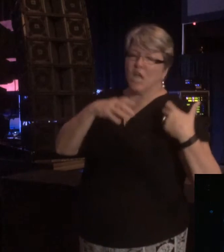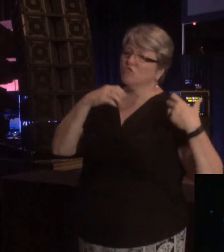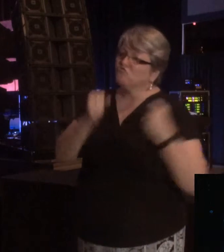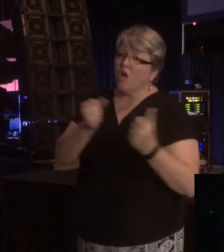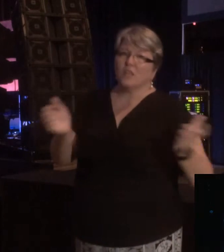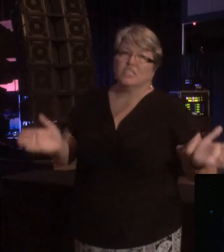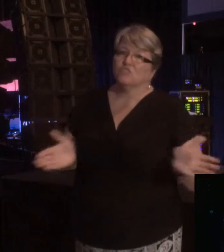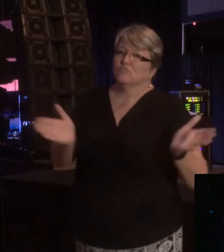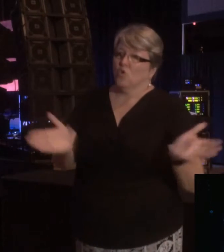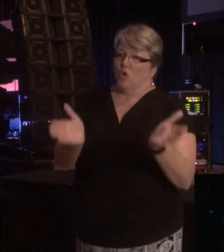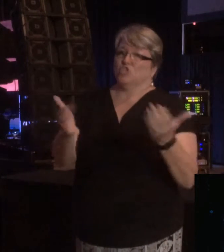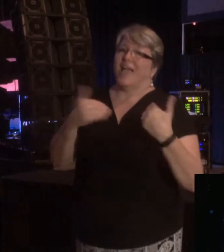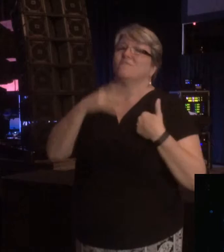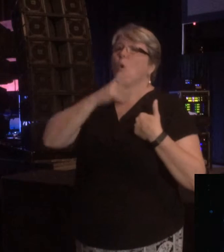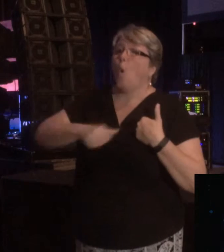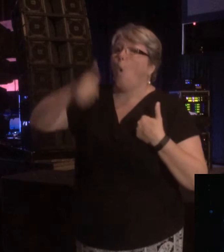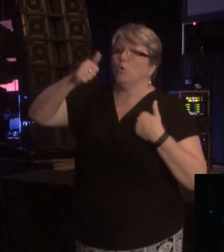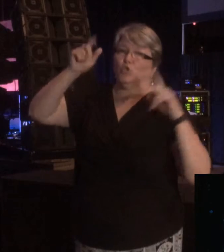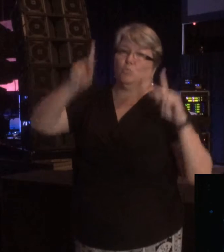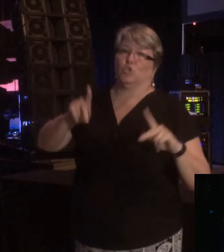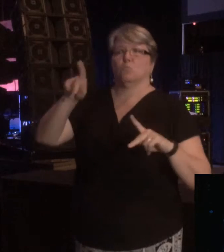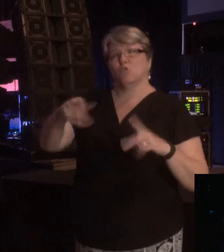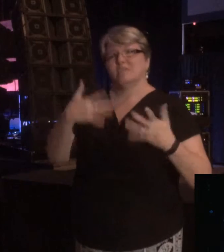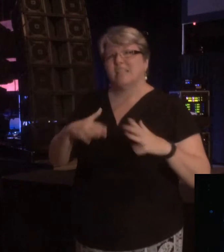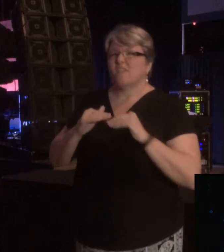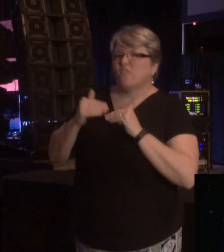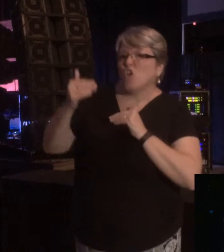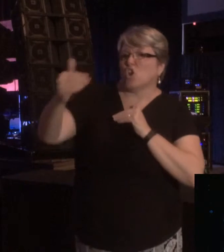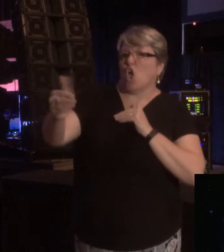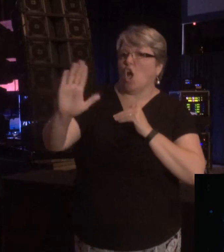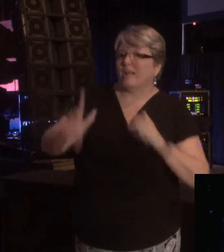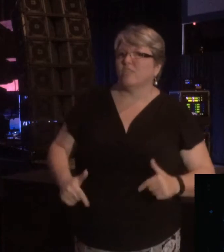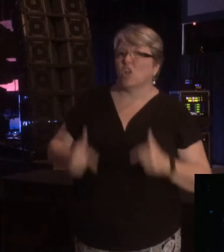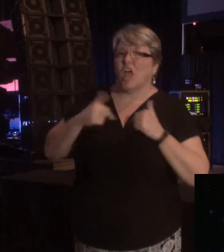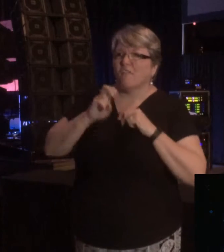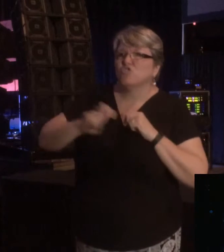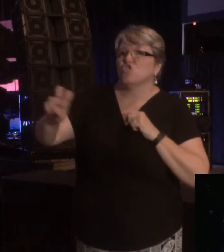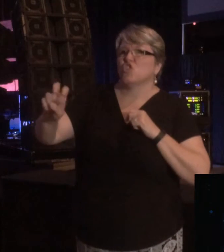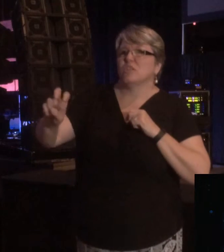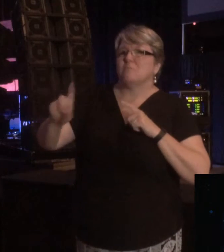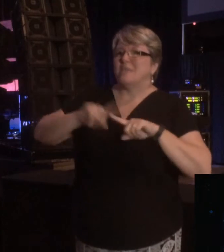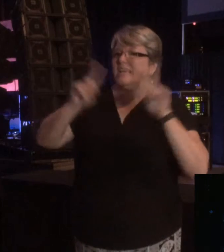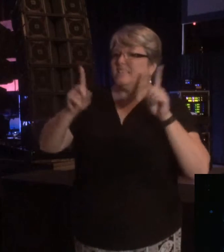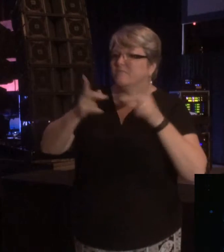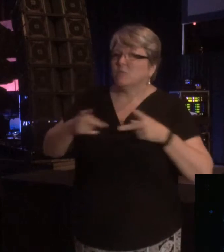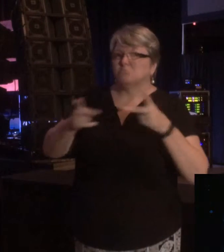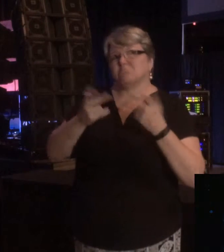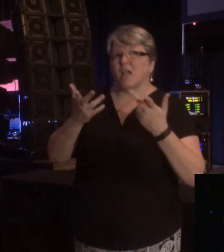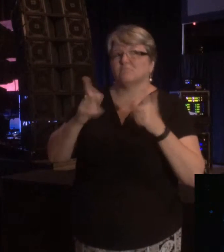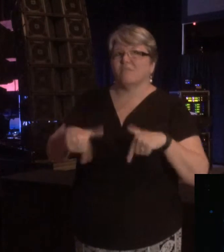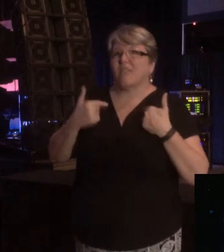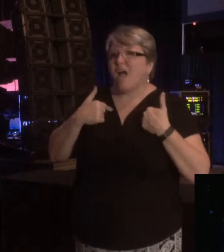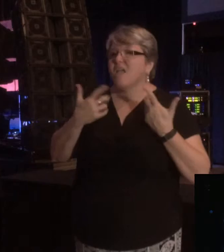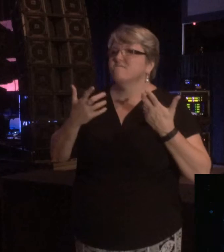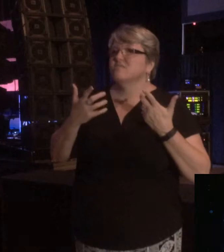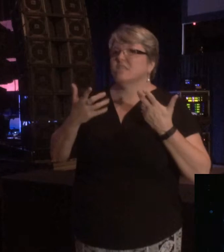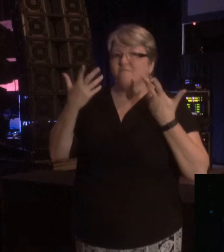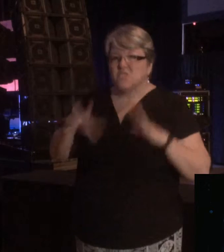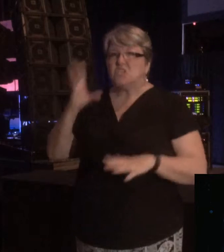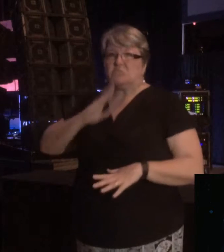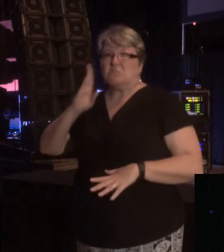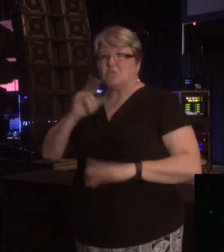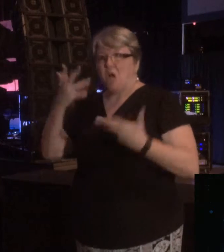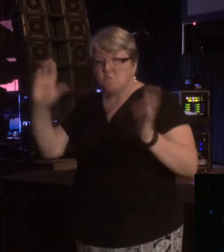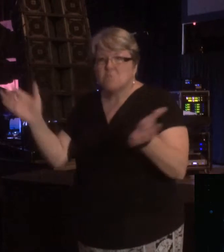Here's what I want to talk about. Is it possible to make a dating relationship, this is number 7, Tyler. Is it possible to make a dating relationship